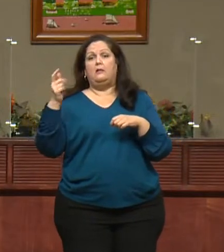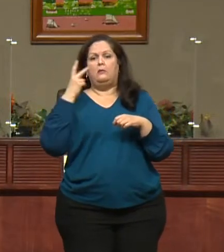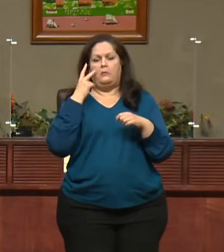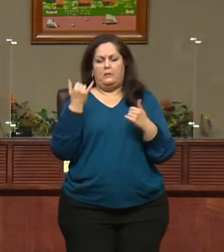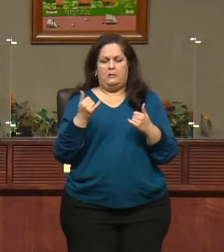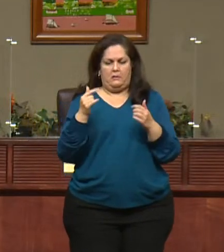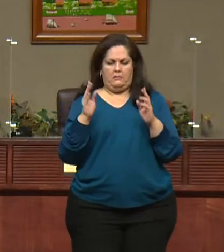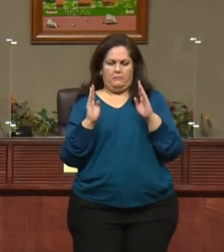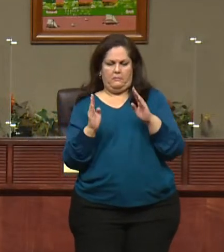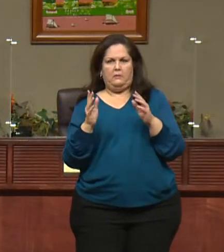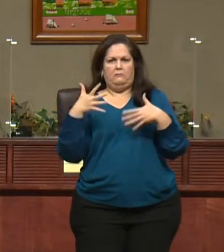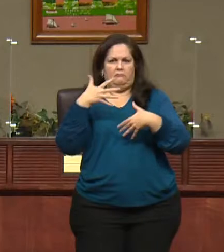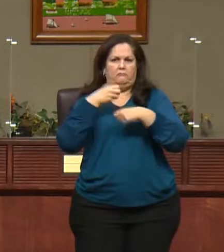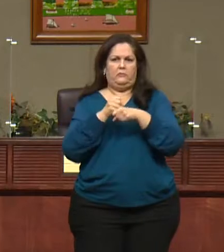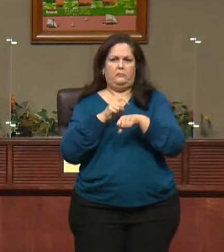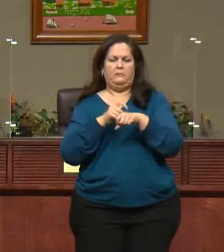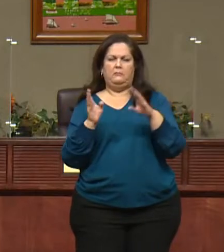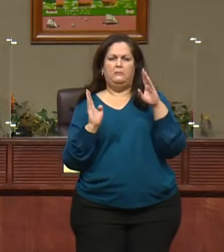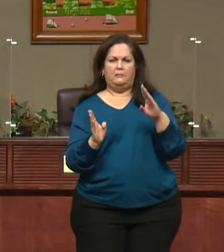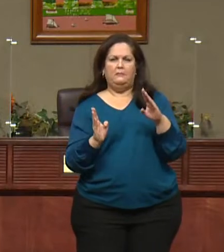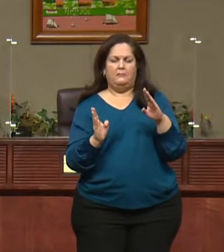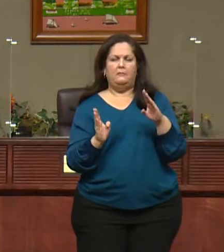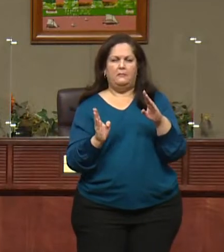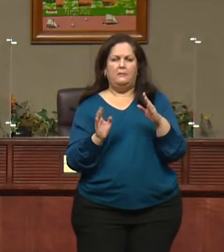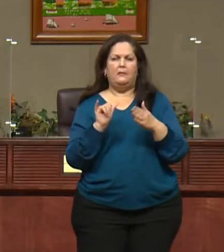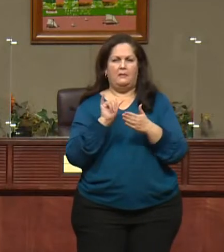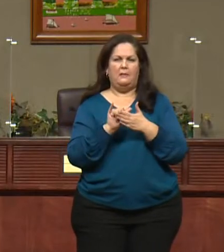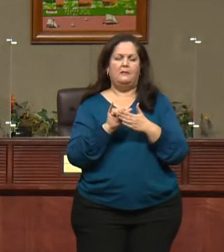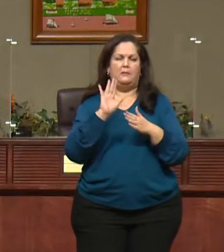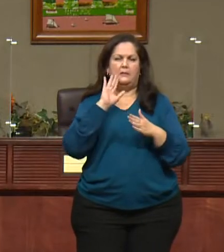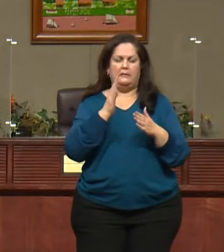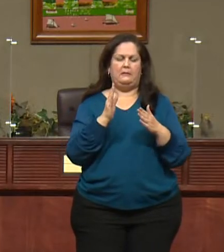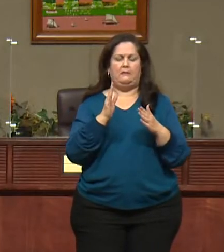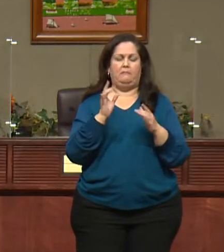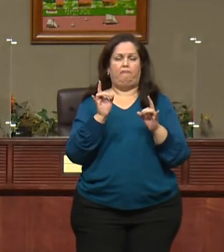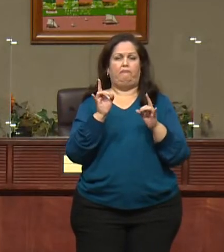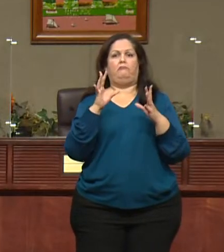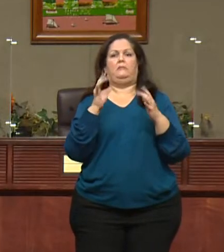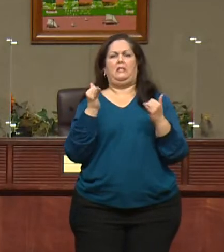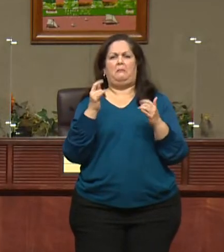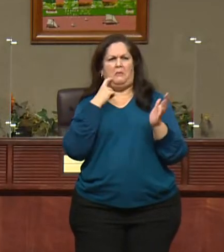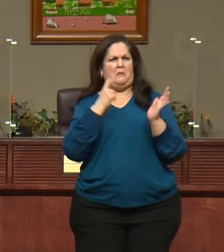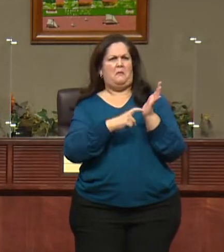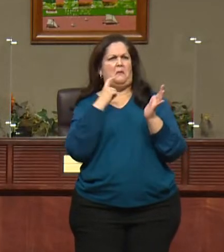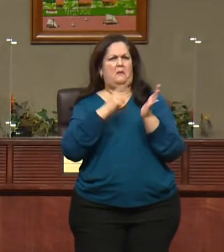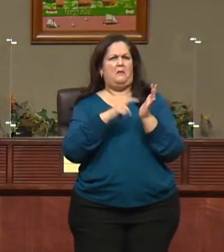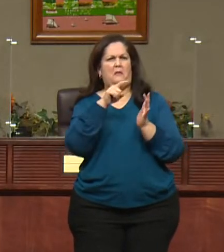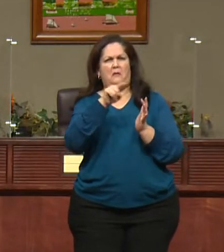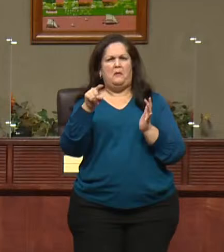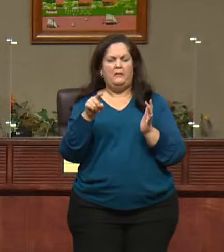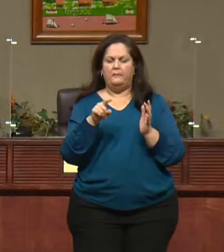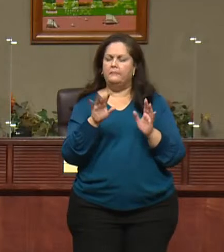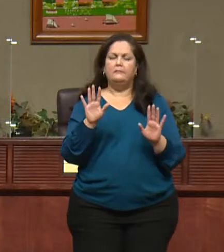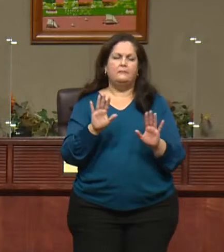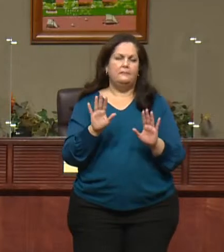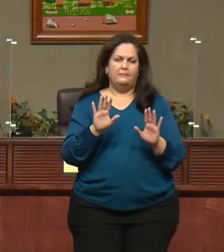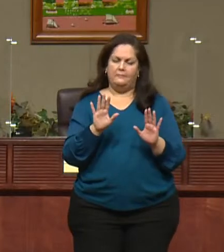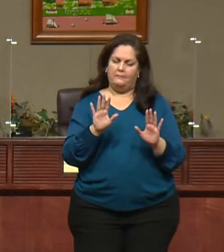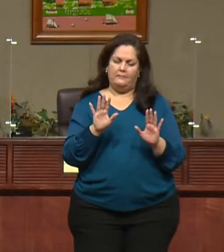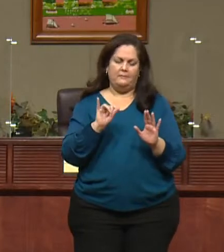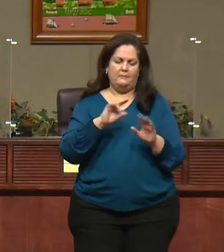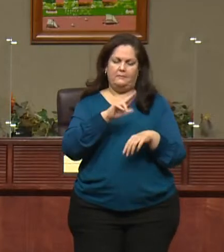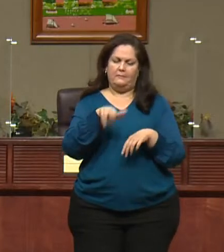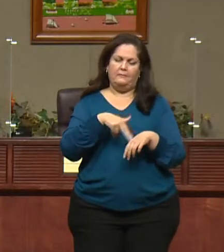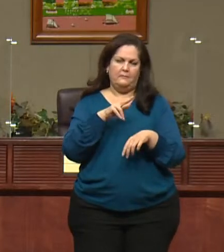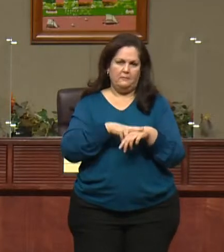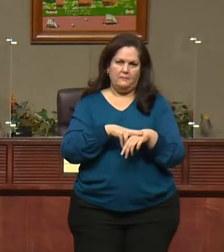weeks of vaccination. That's why there seems to be so loud in the system that people are experiencing some side effects, and it's